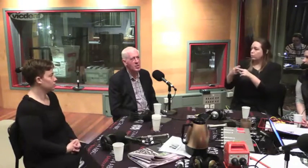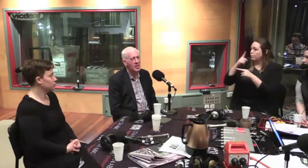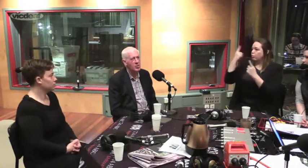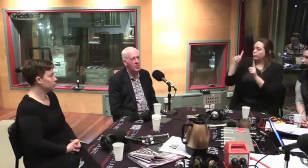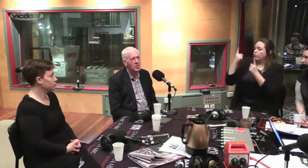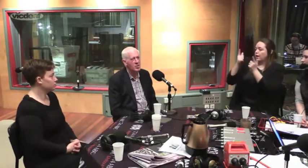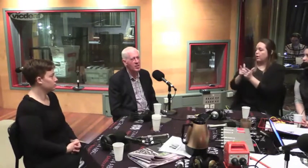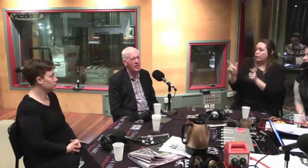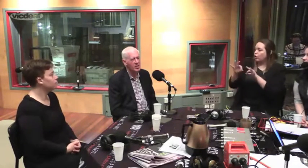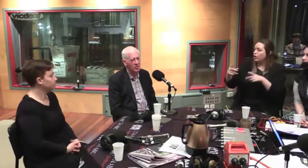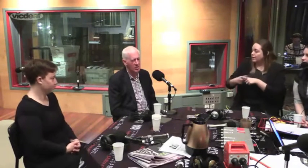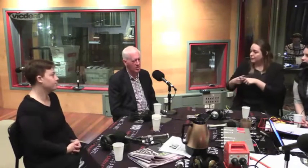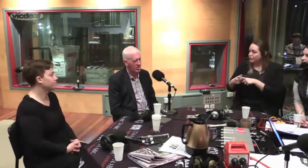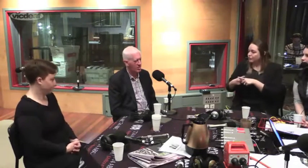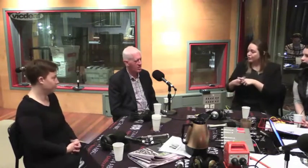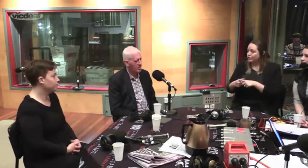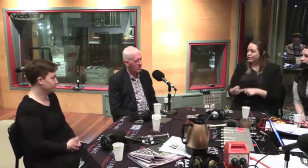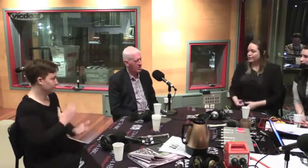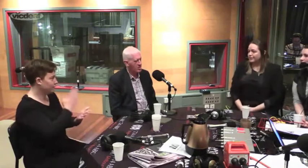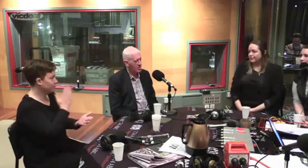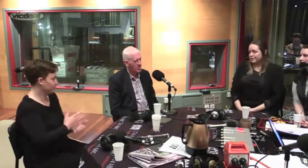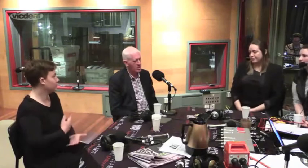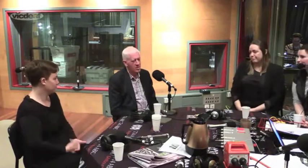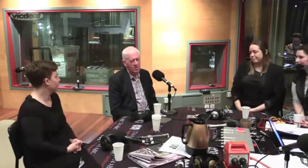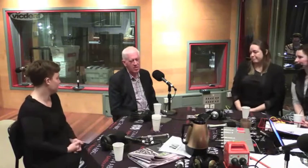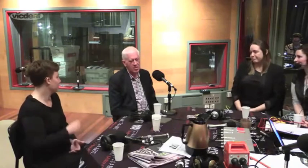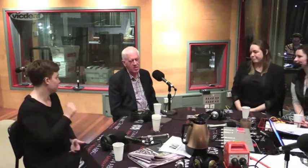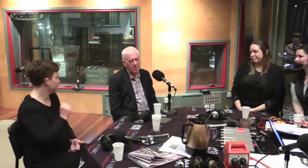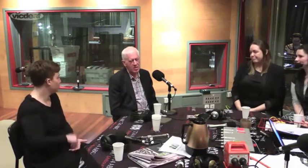whose first language is not English? Precisely.